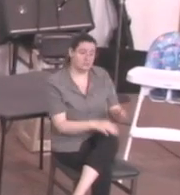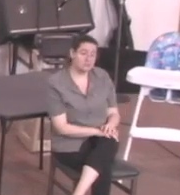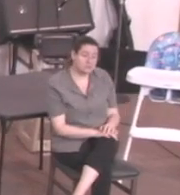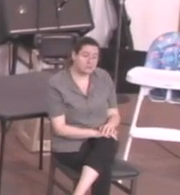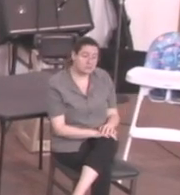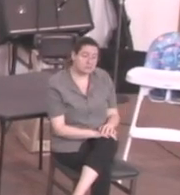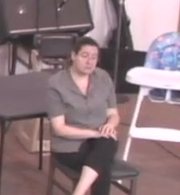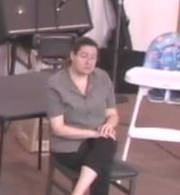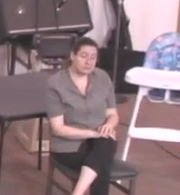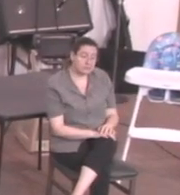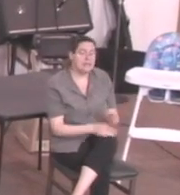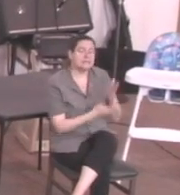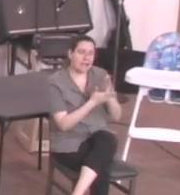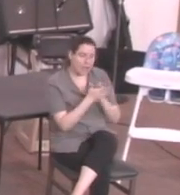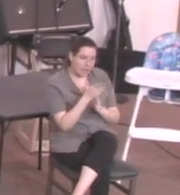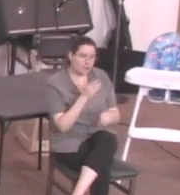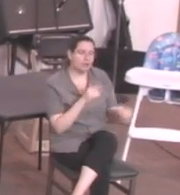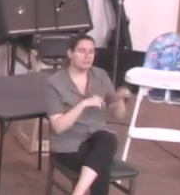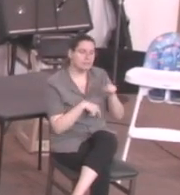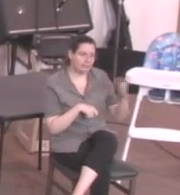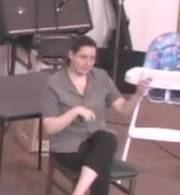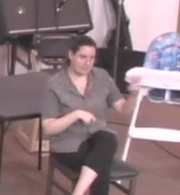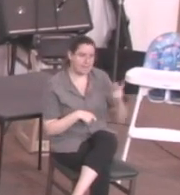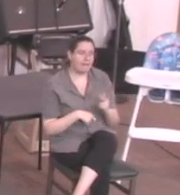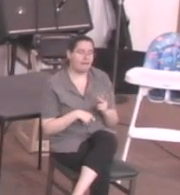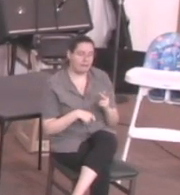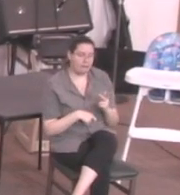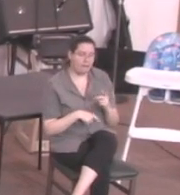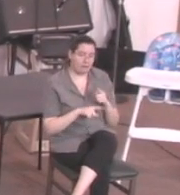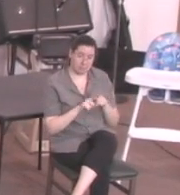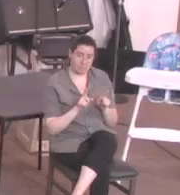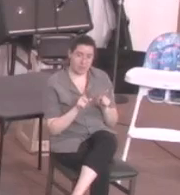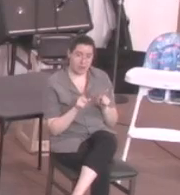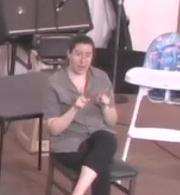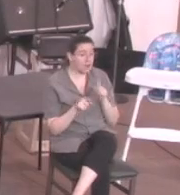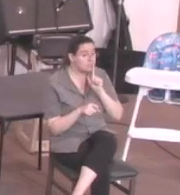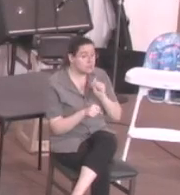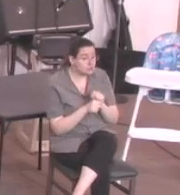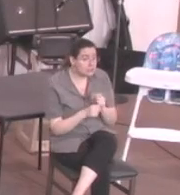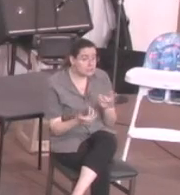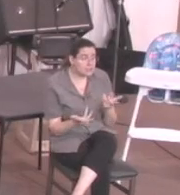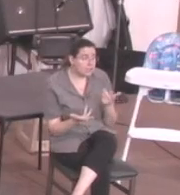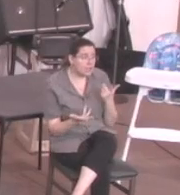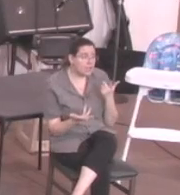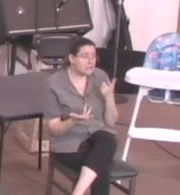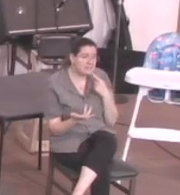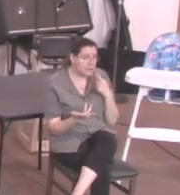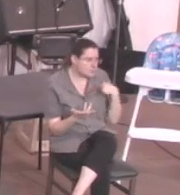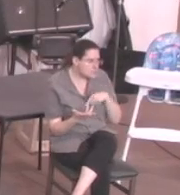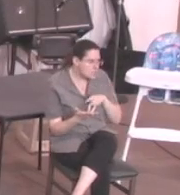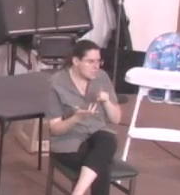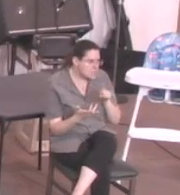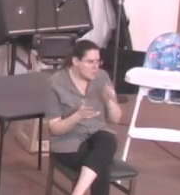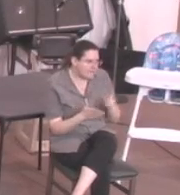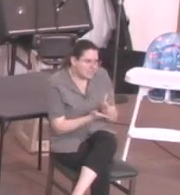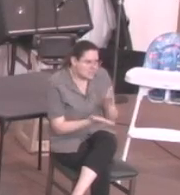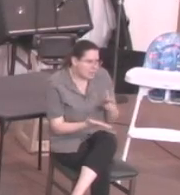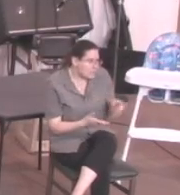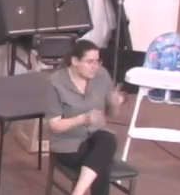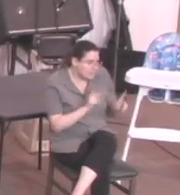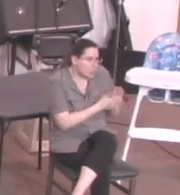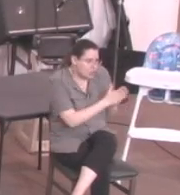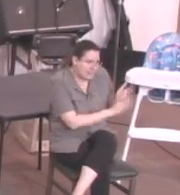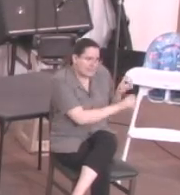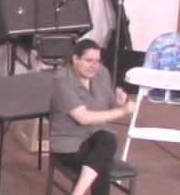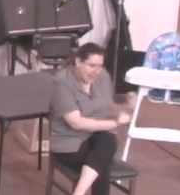Now, some have come back. But I literally said, we gotta stop this. We're getting, people are getting